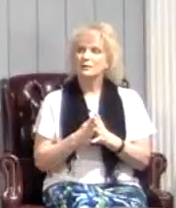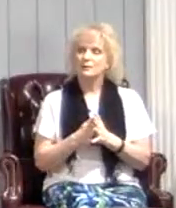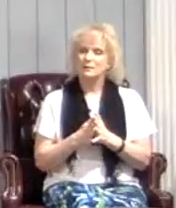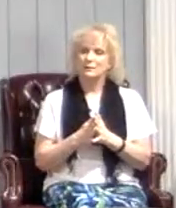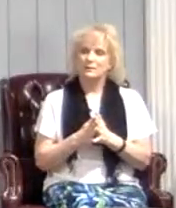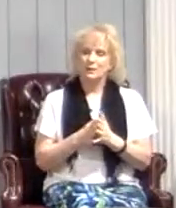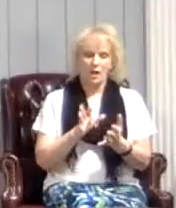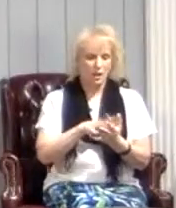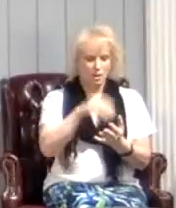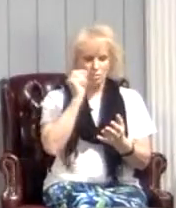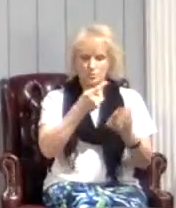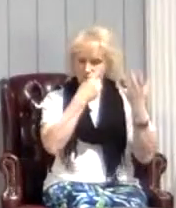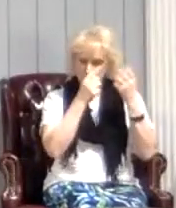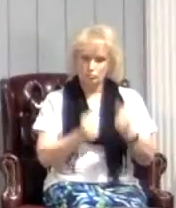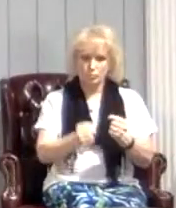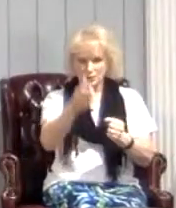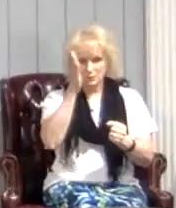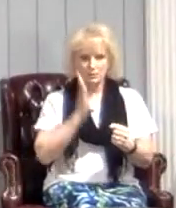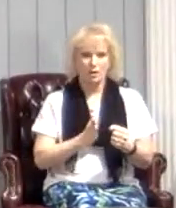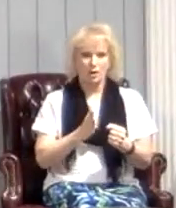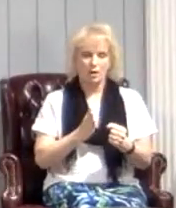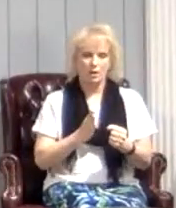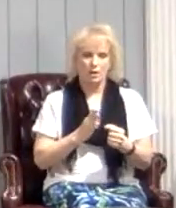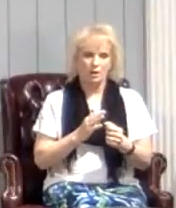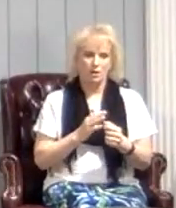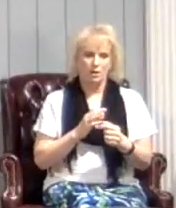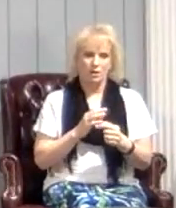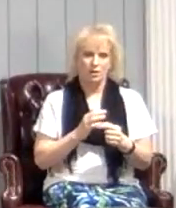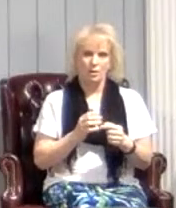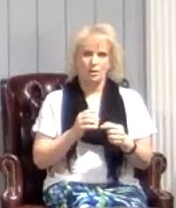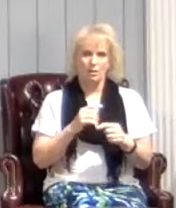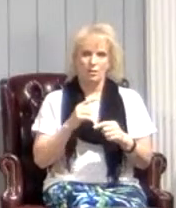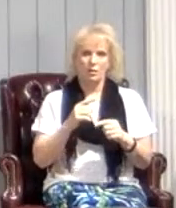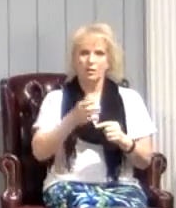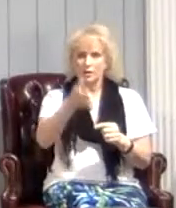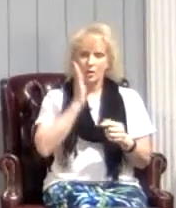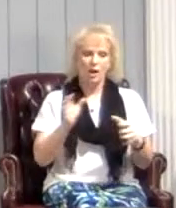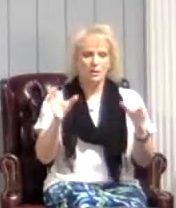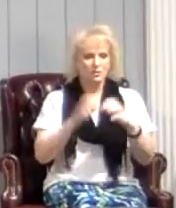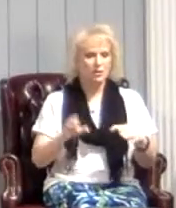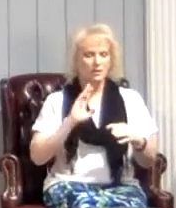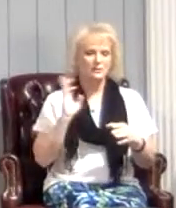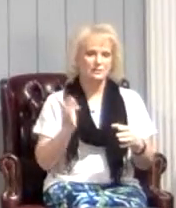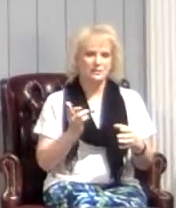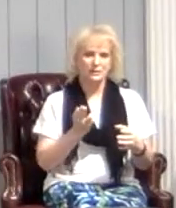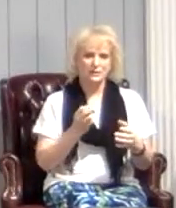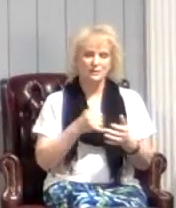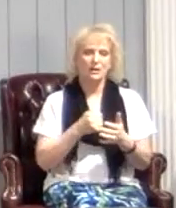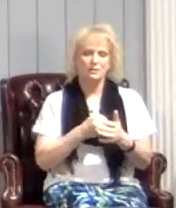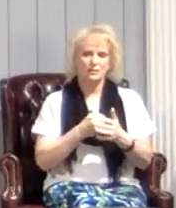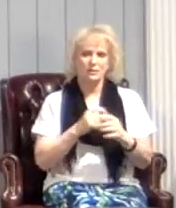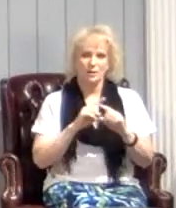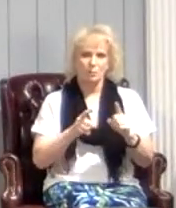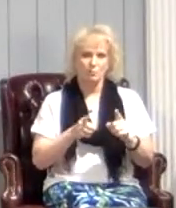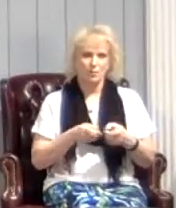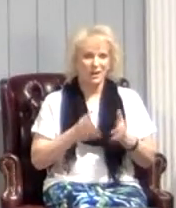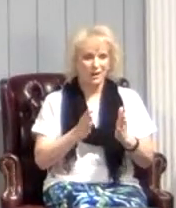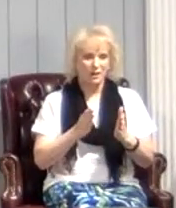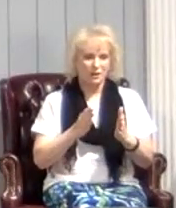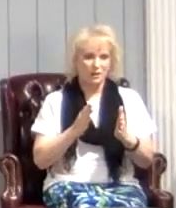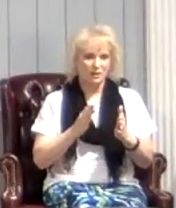Just learning to trust God. And when God does it, but then he lets it look like we did something.